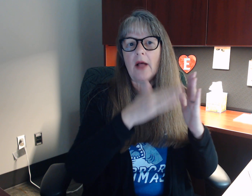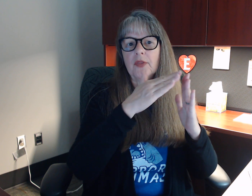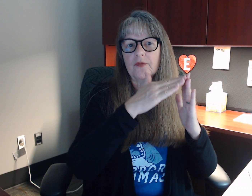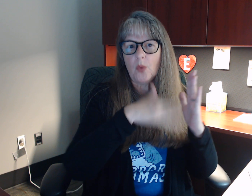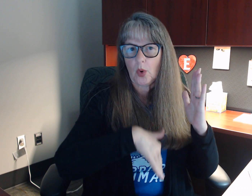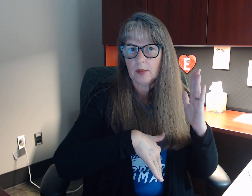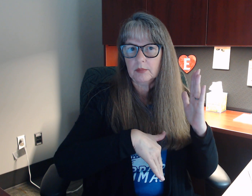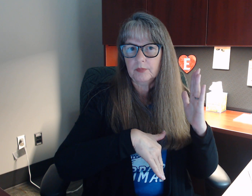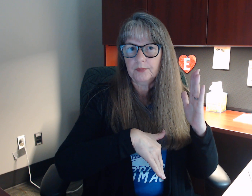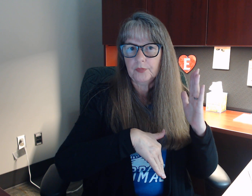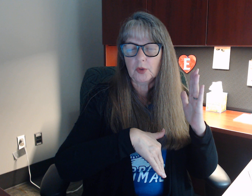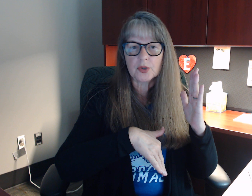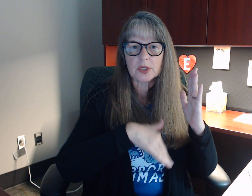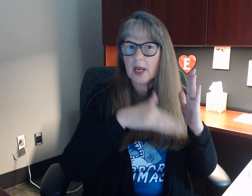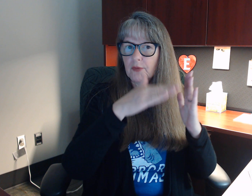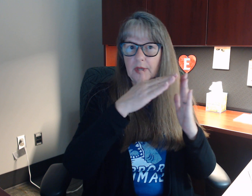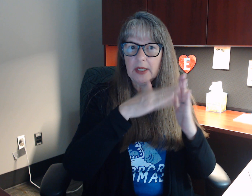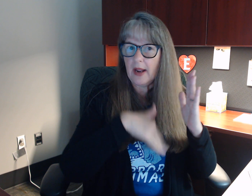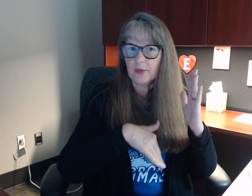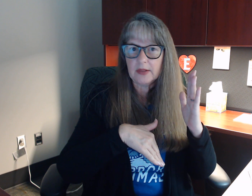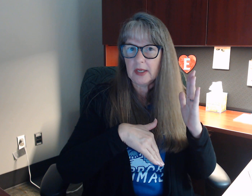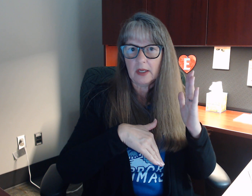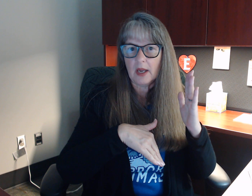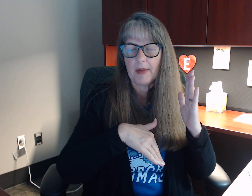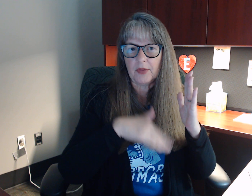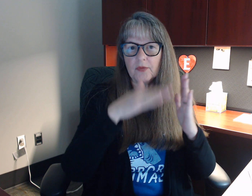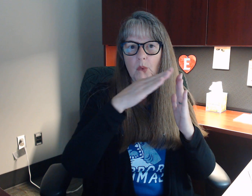the form. You're just covering everything about the form.